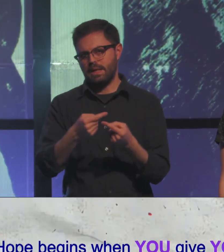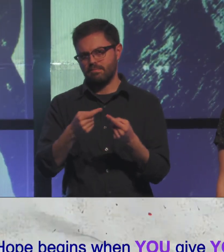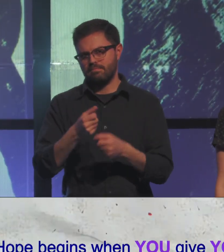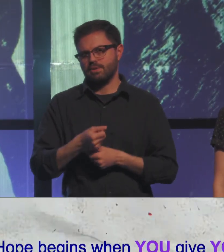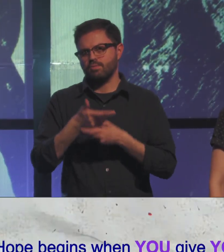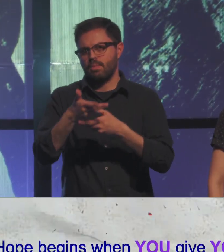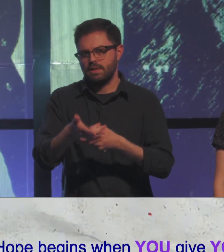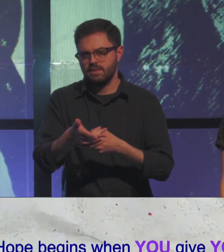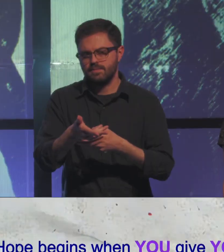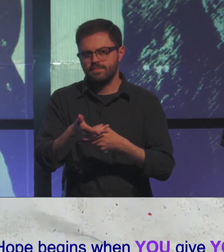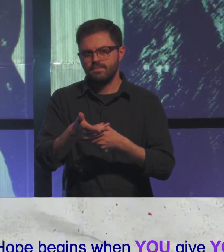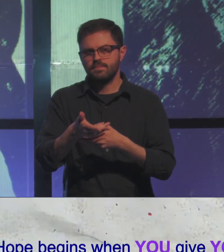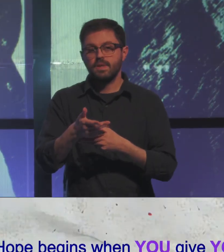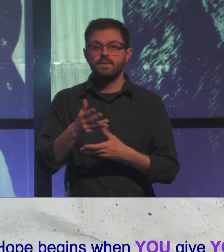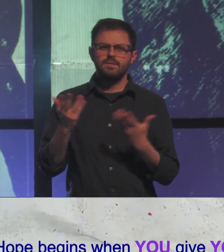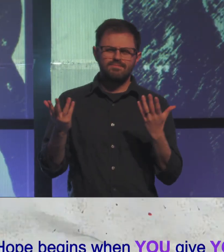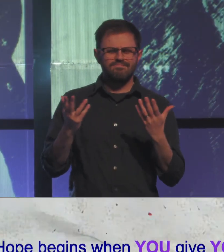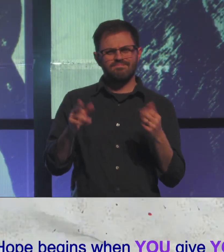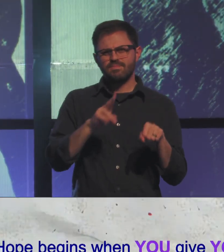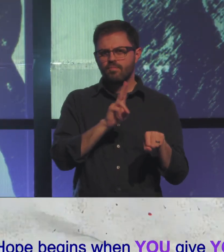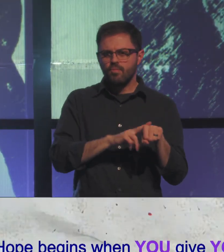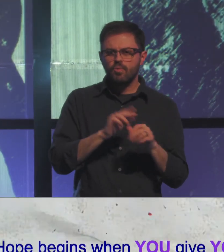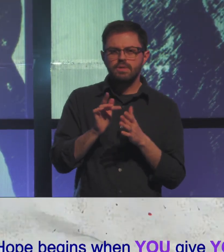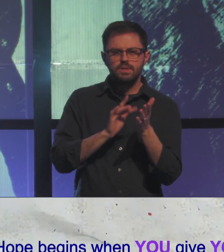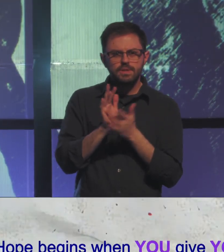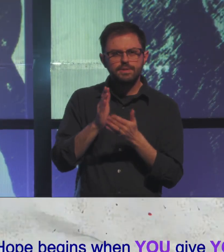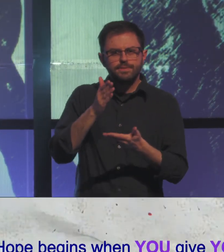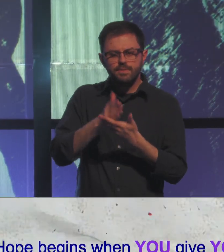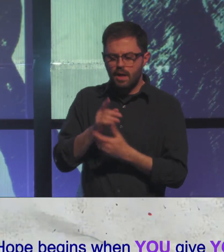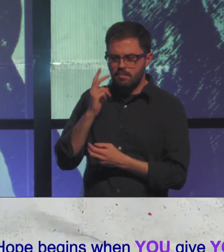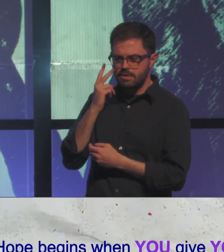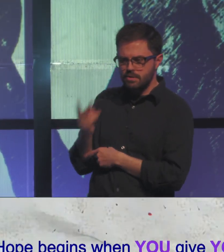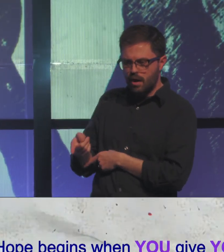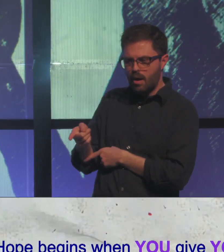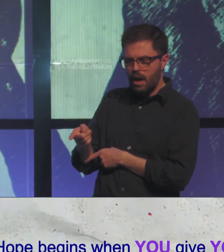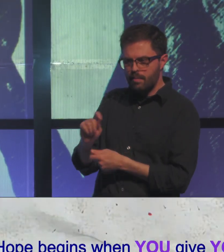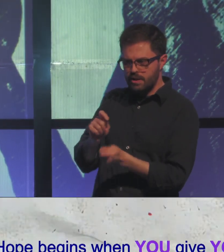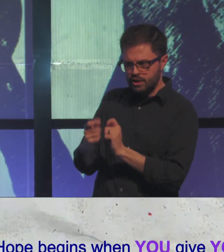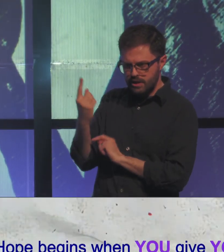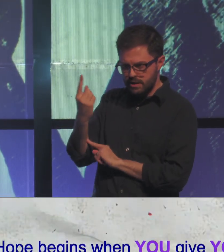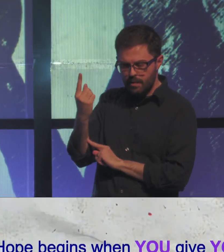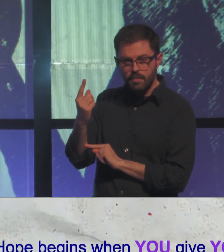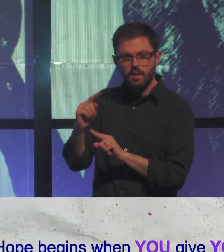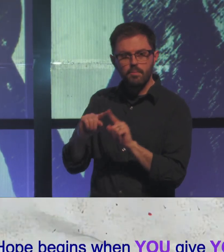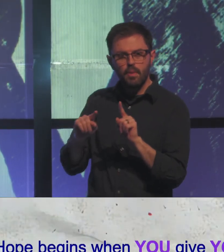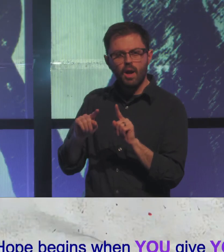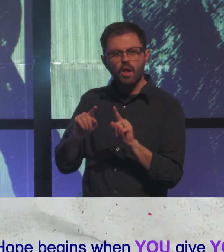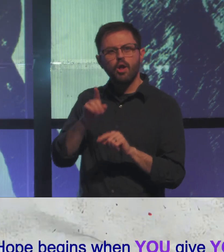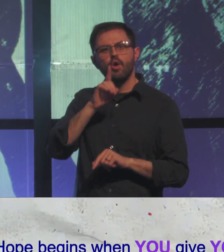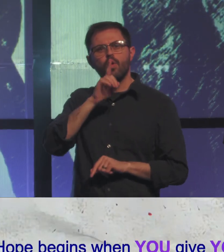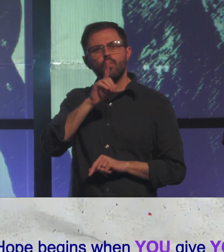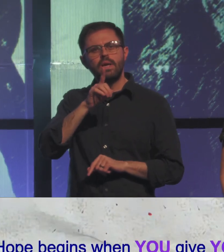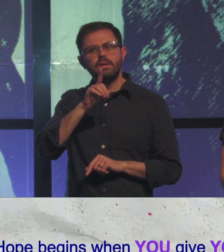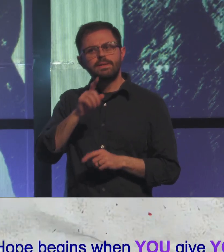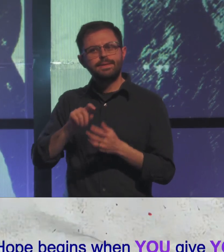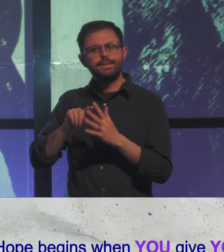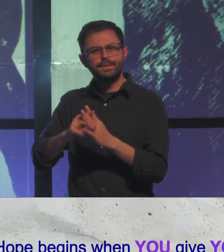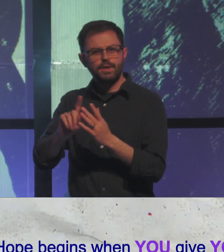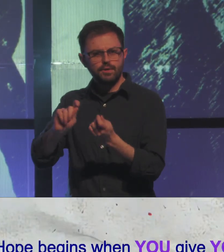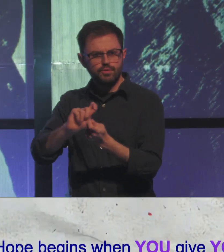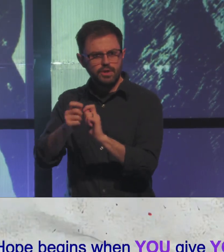Absolutely, Jesus stopped and saw this man, and that changed something. But more importantly, the moment of change really came